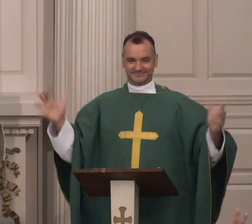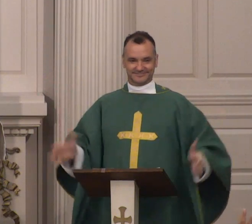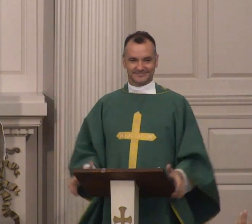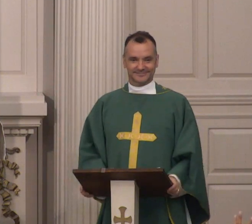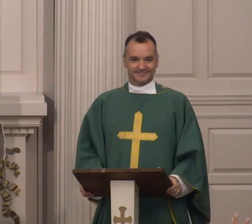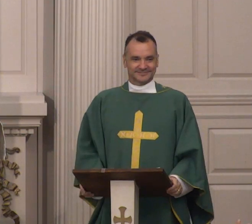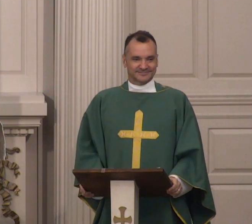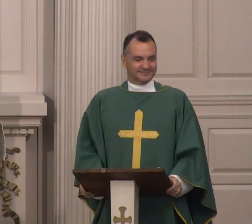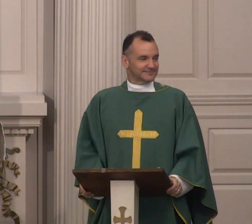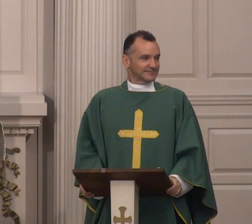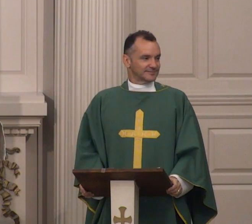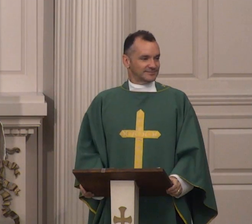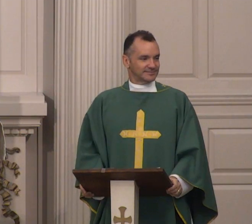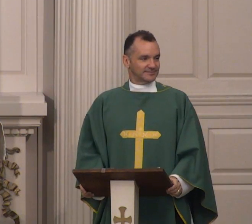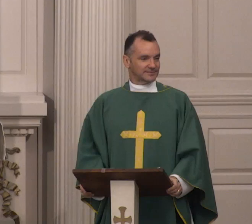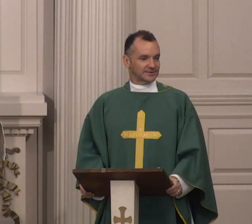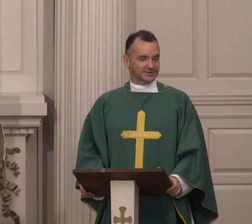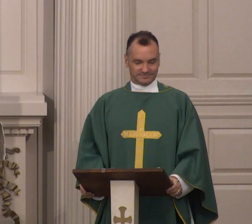much.